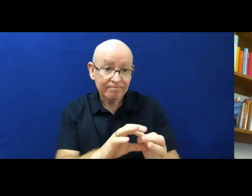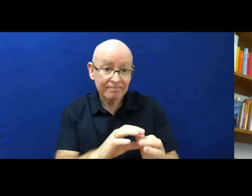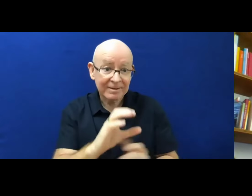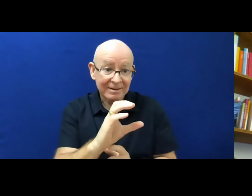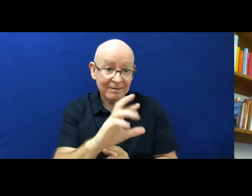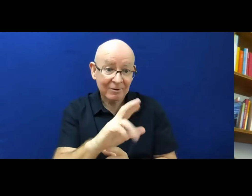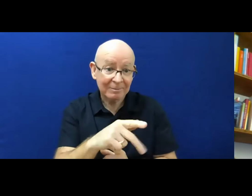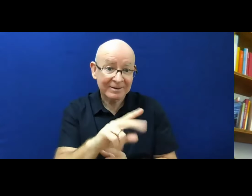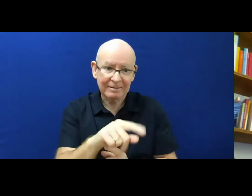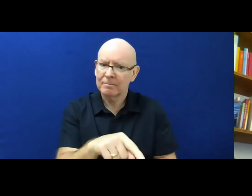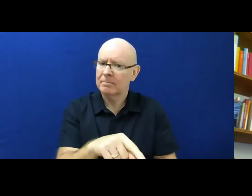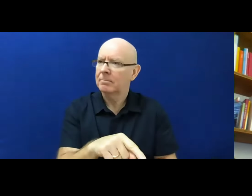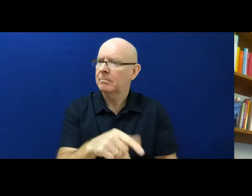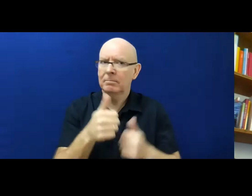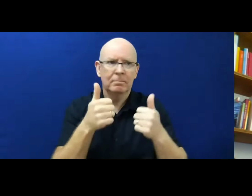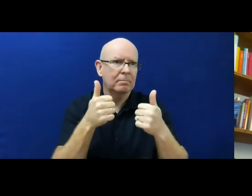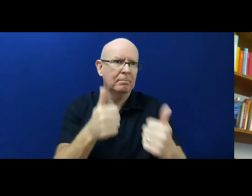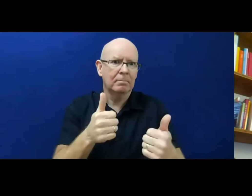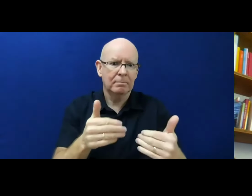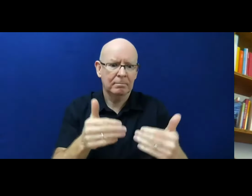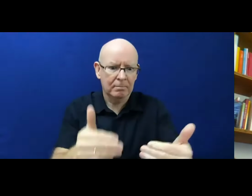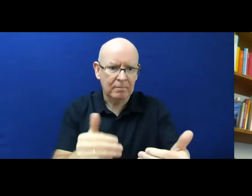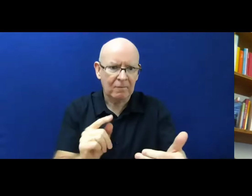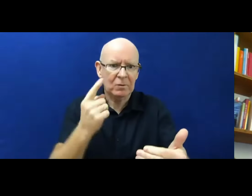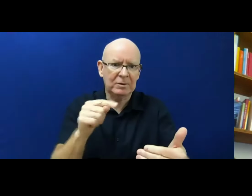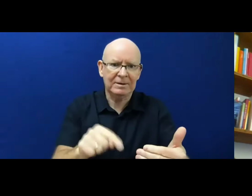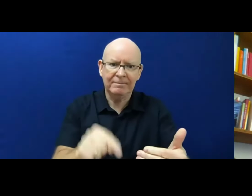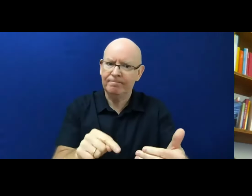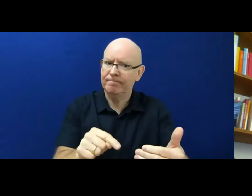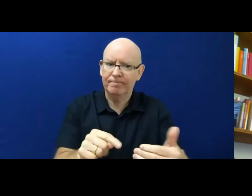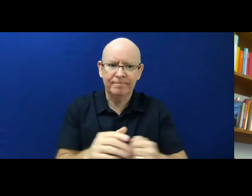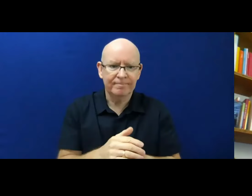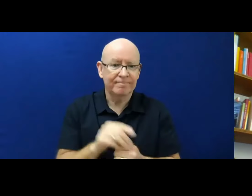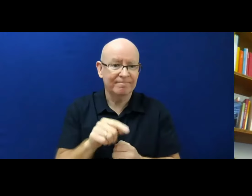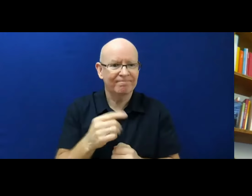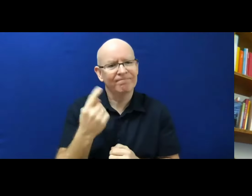as one who has been involved in the making of the CRPD,